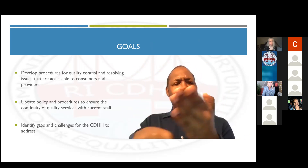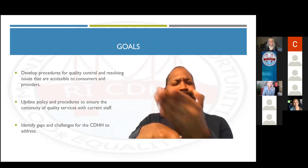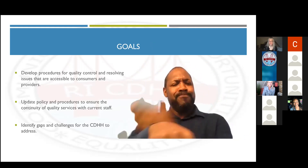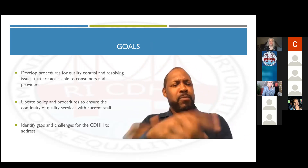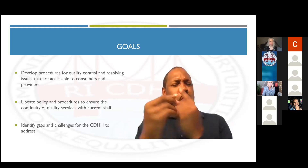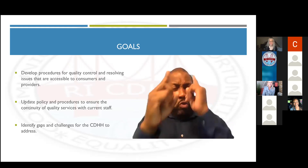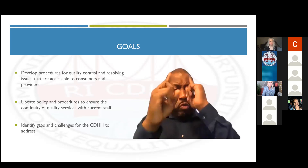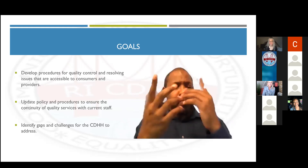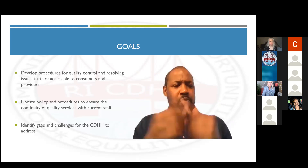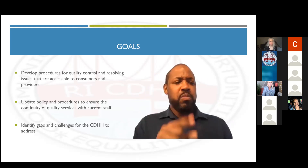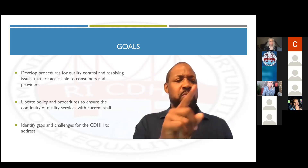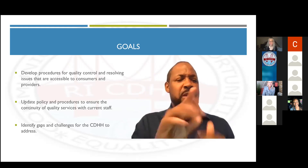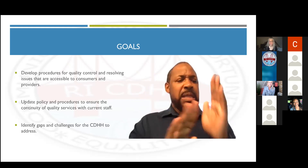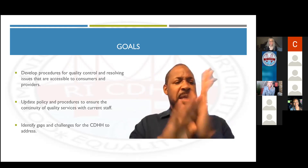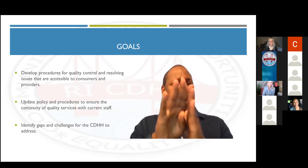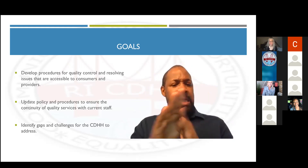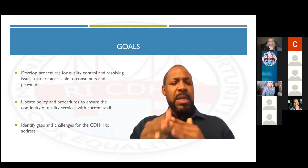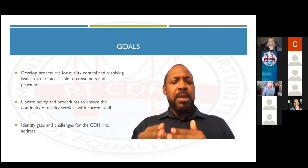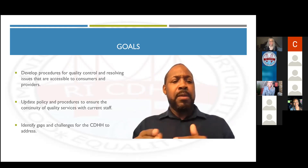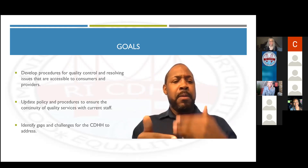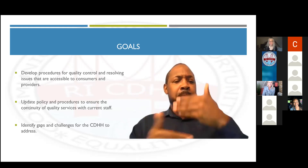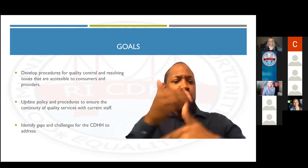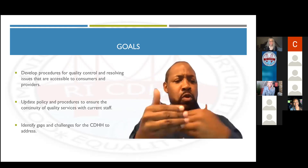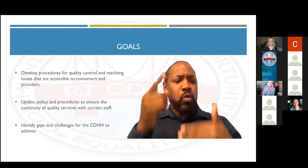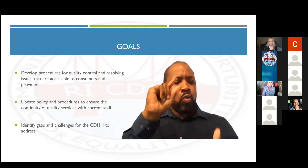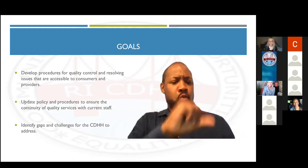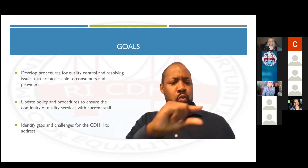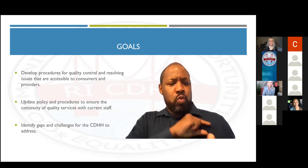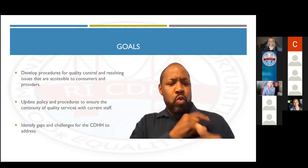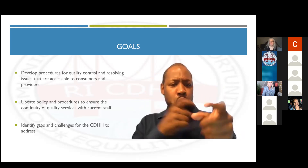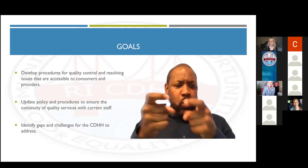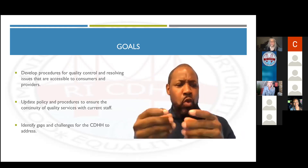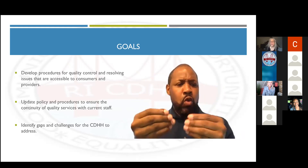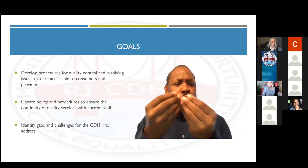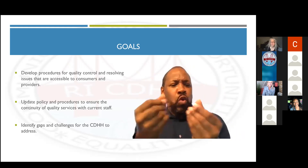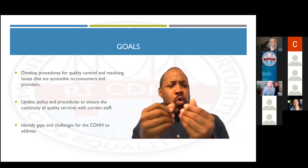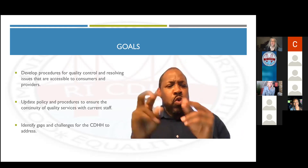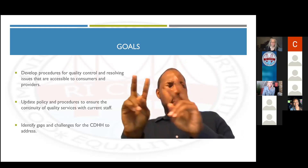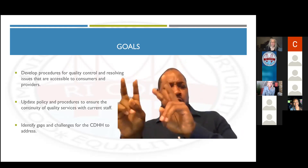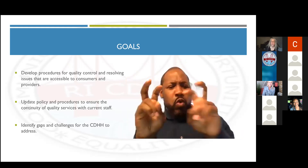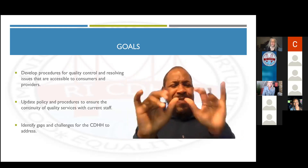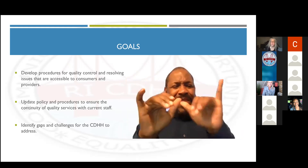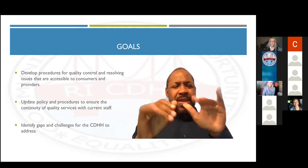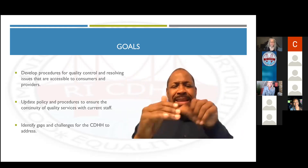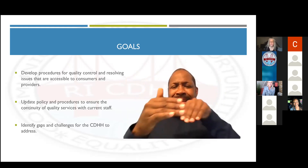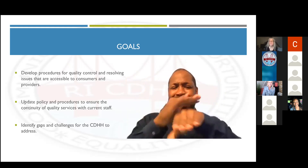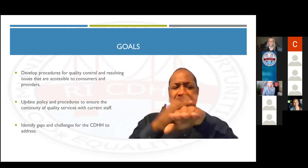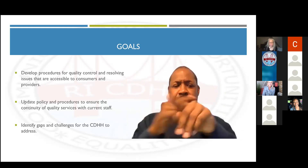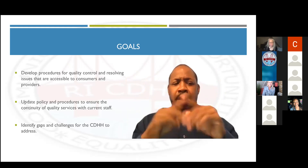and resolve issues with the current staff. With the current staff. They update the policies and